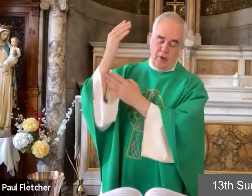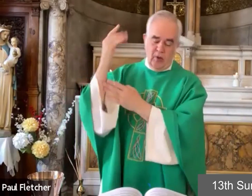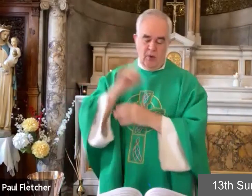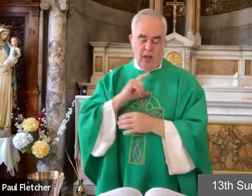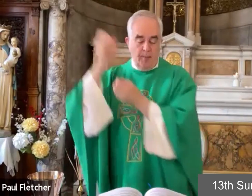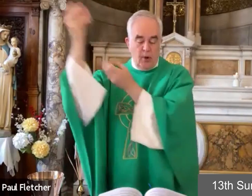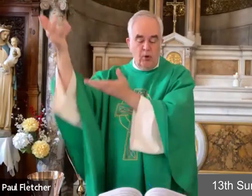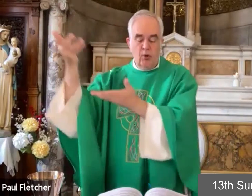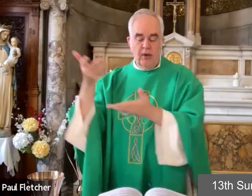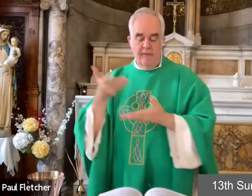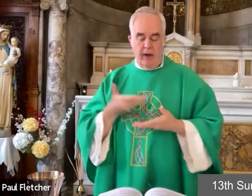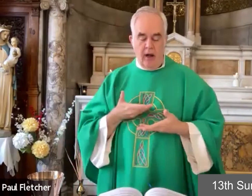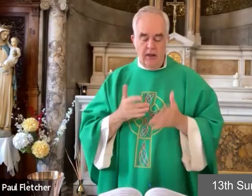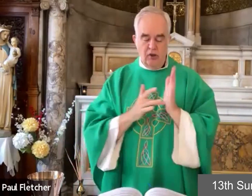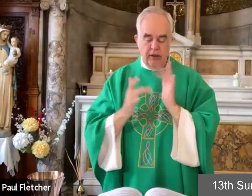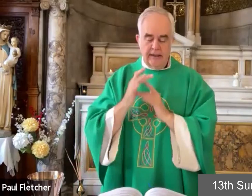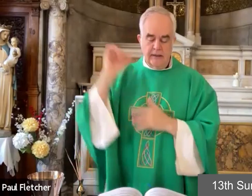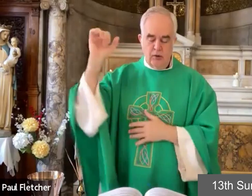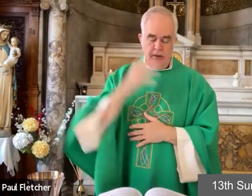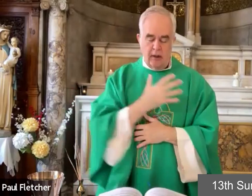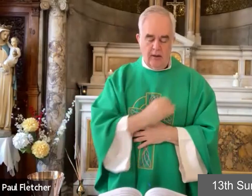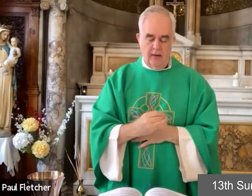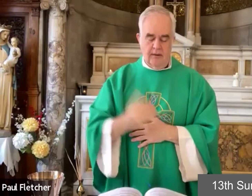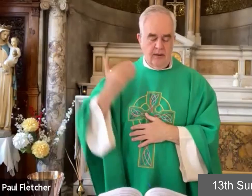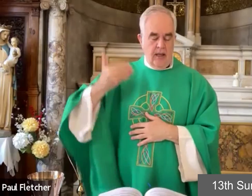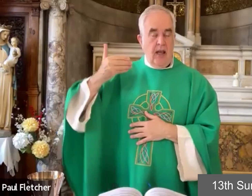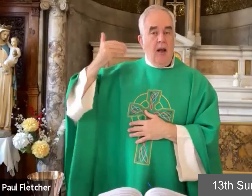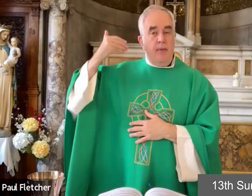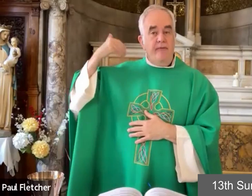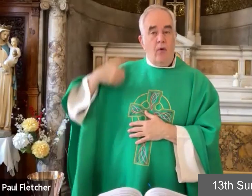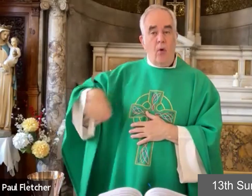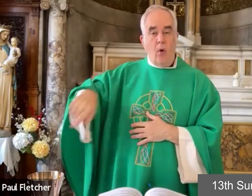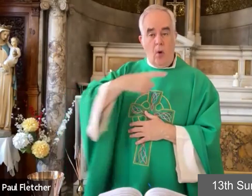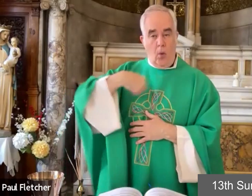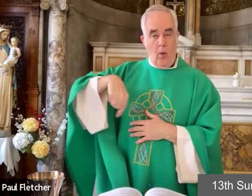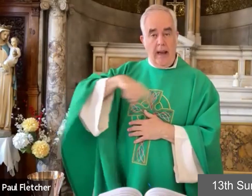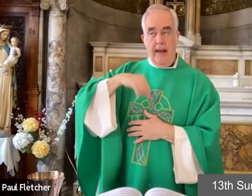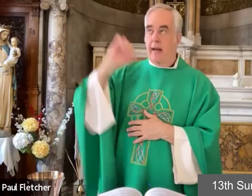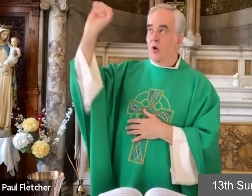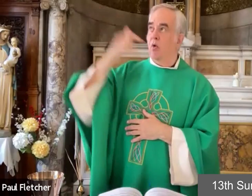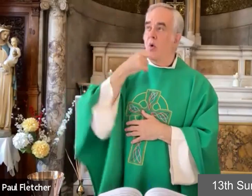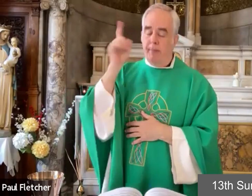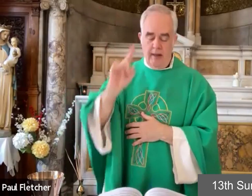you because you give us Jesus your Son. Before we, your